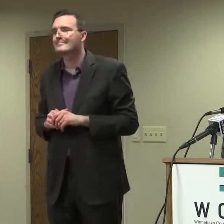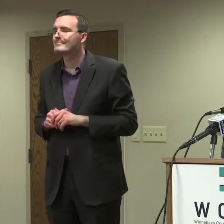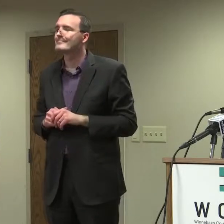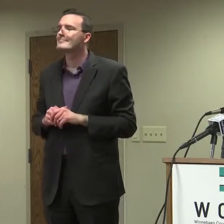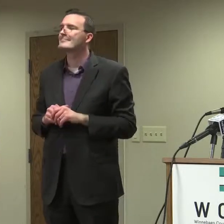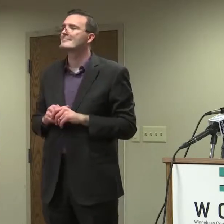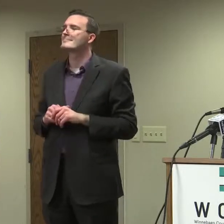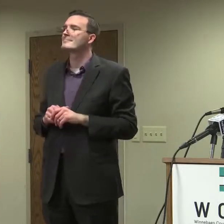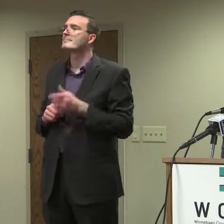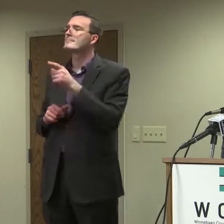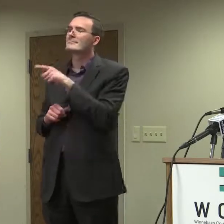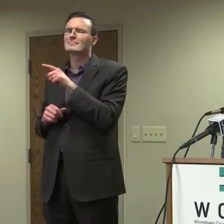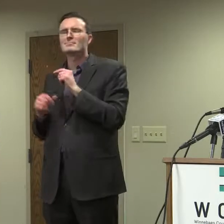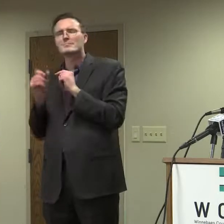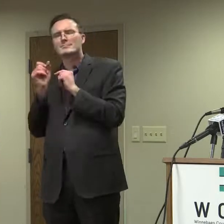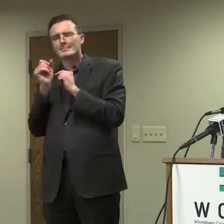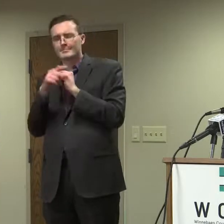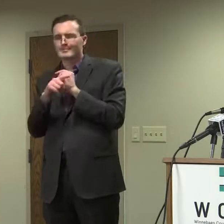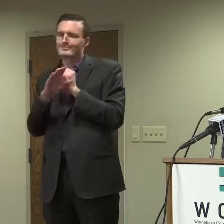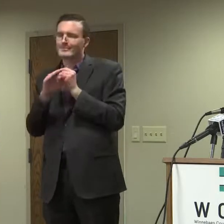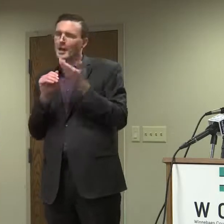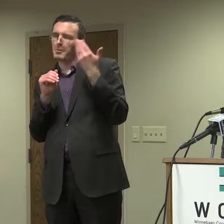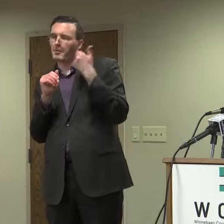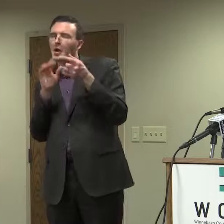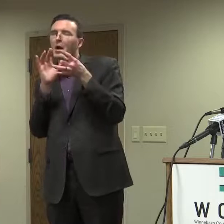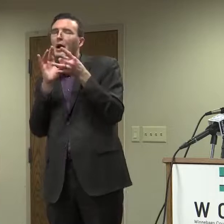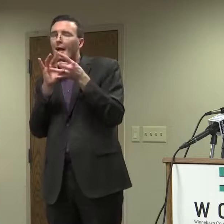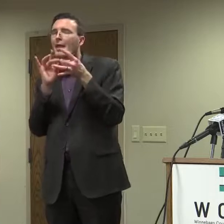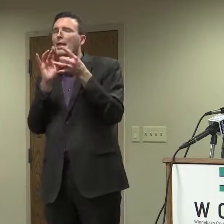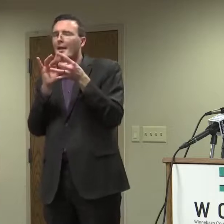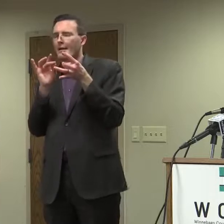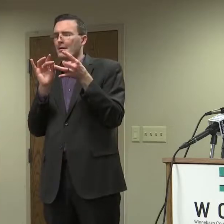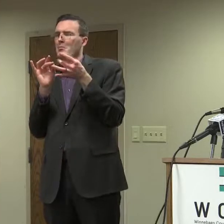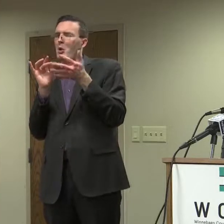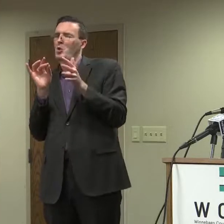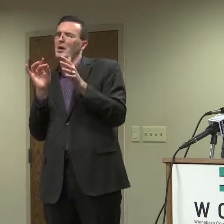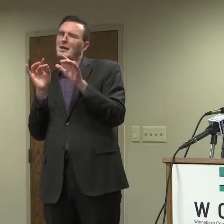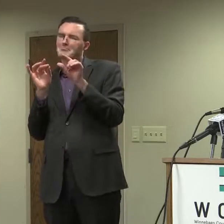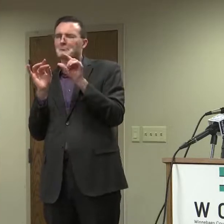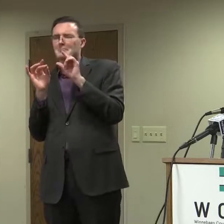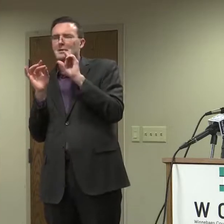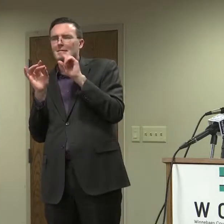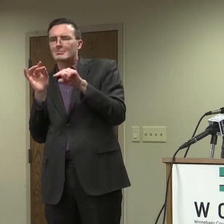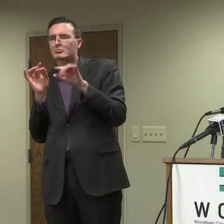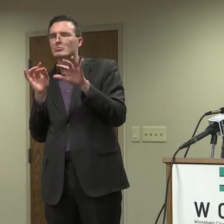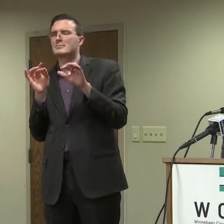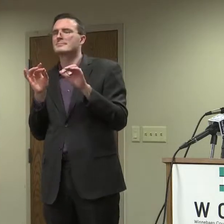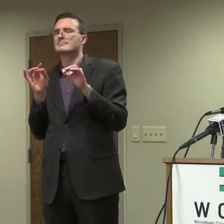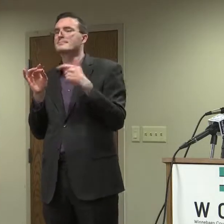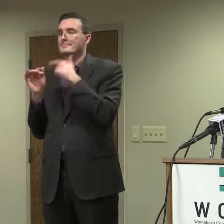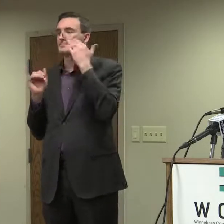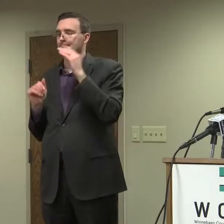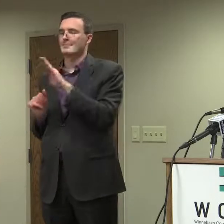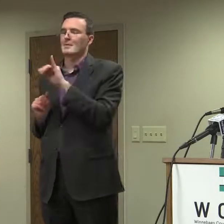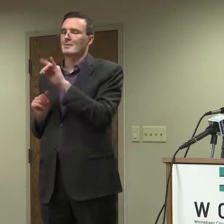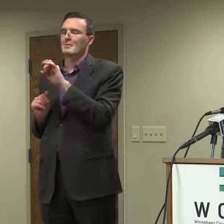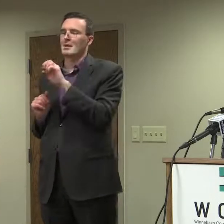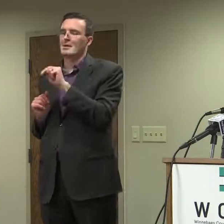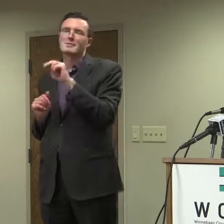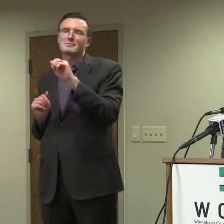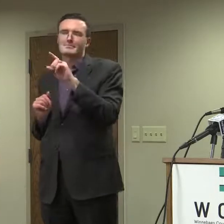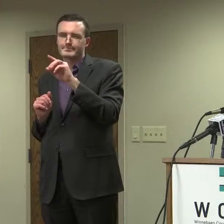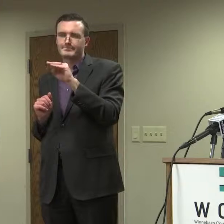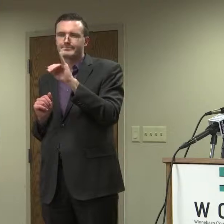Dr. Martell, you kind of answered this question already a little bit with now we know that the Biden administration is working on setting